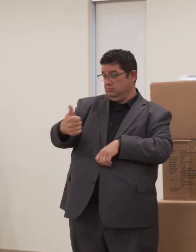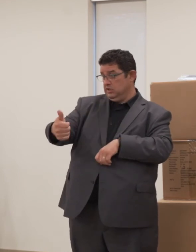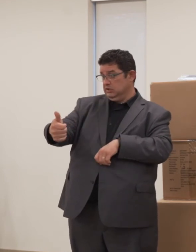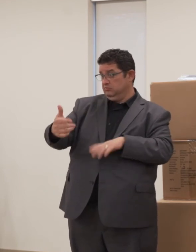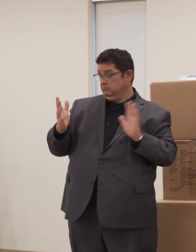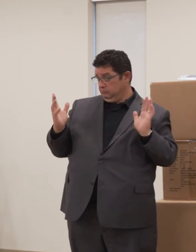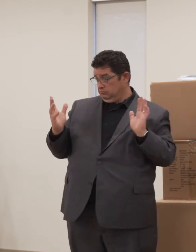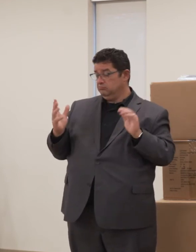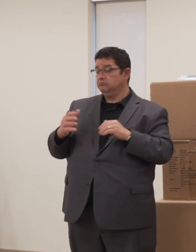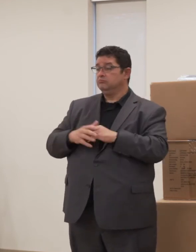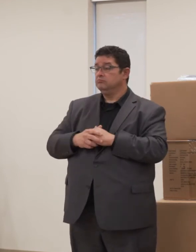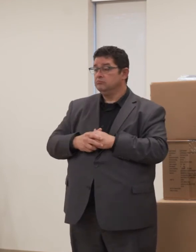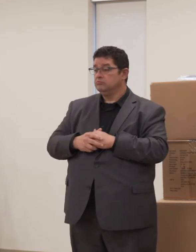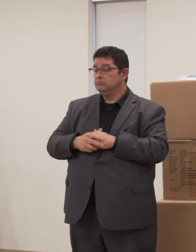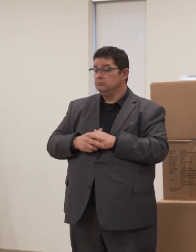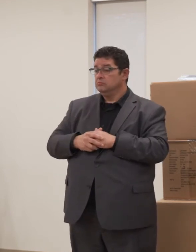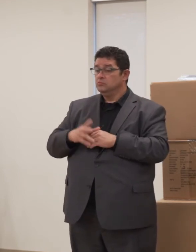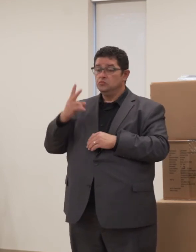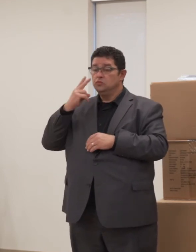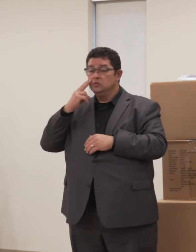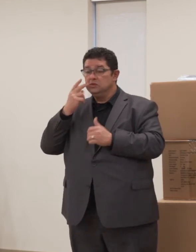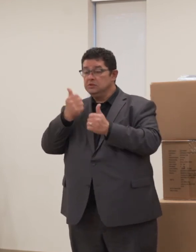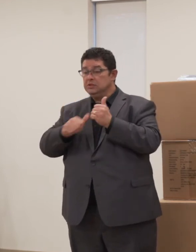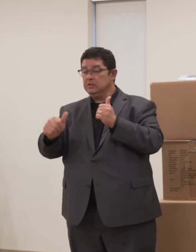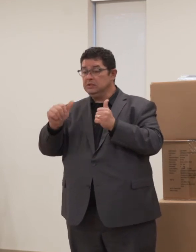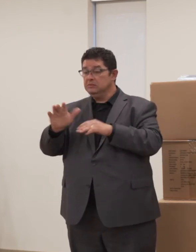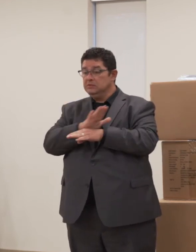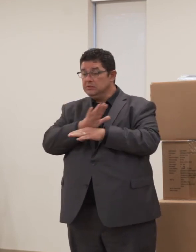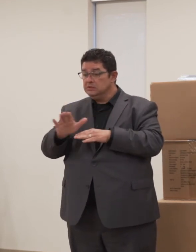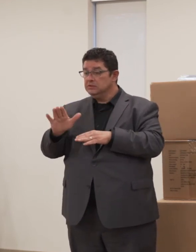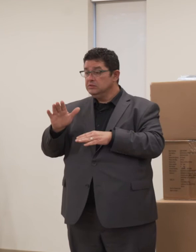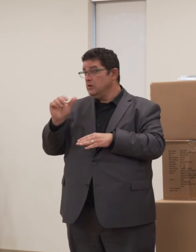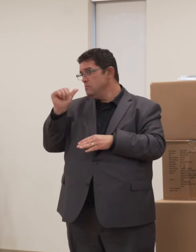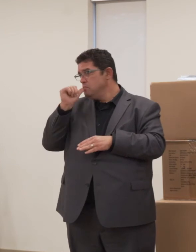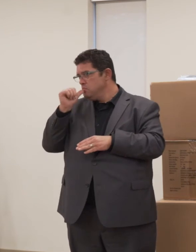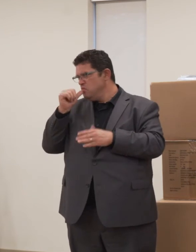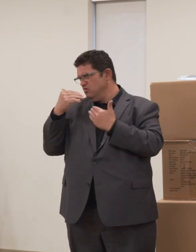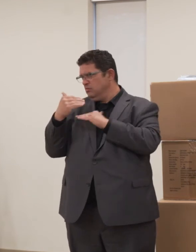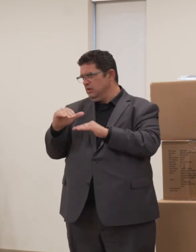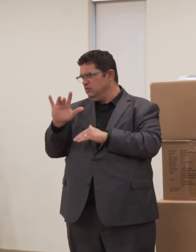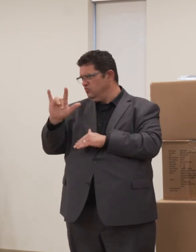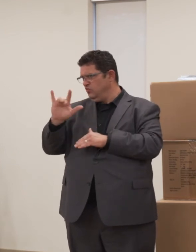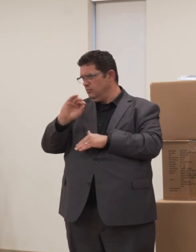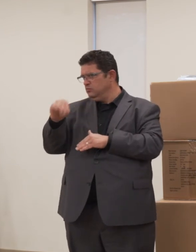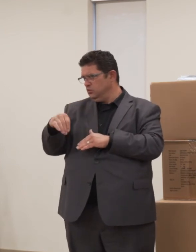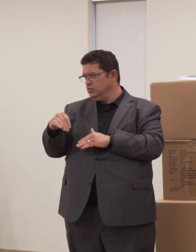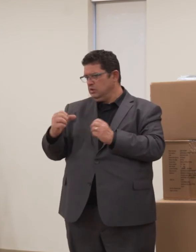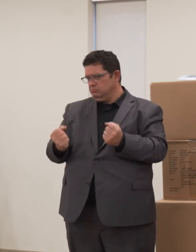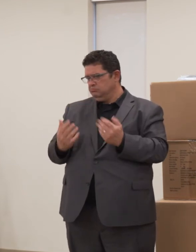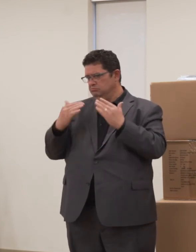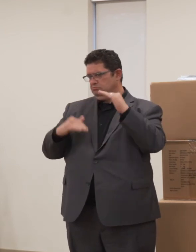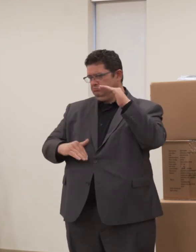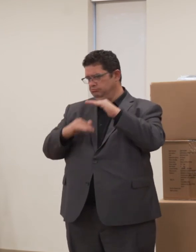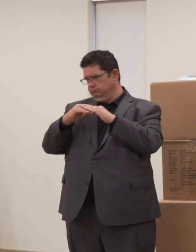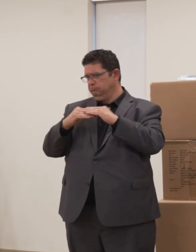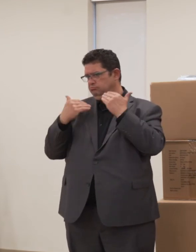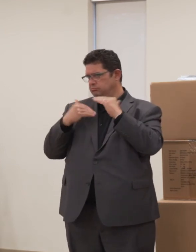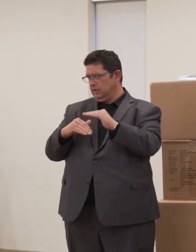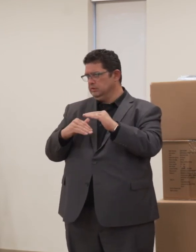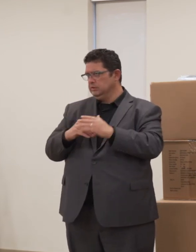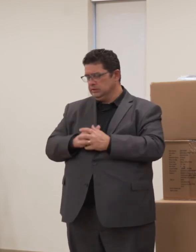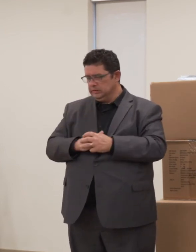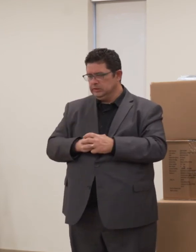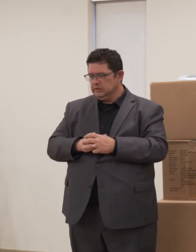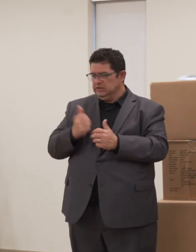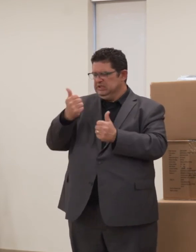see, again, any business, and bars will be limited to 25% capacity in St. Louis County, but any